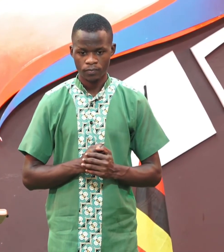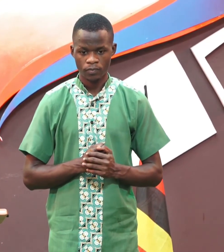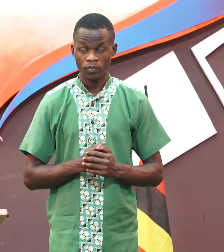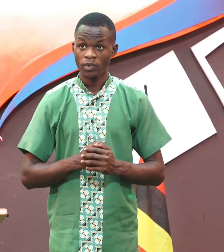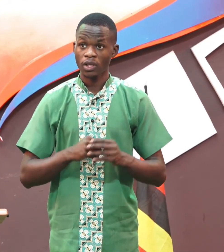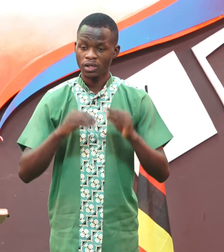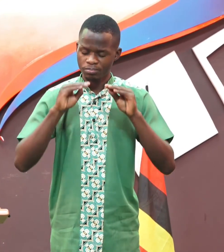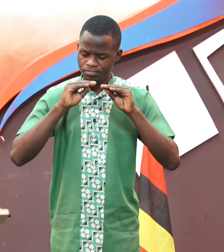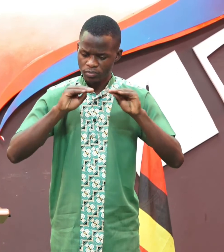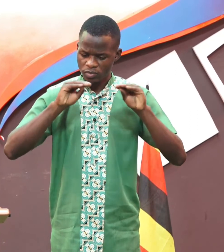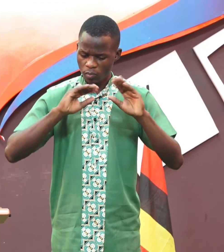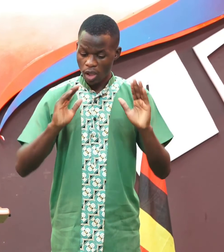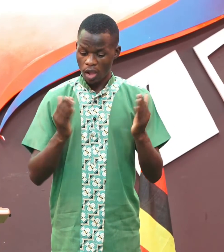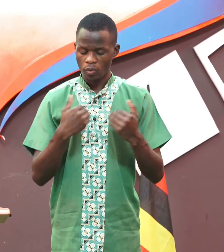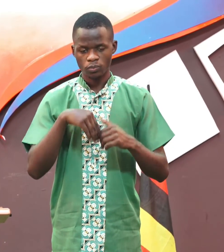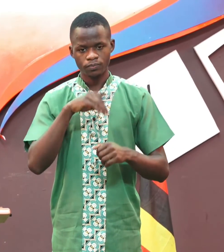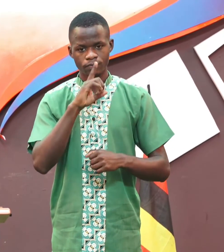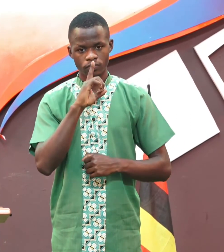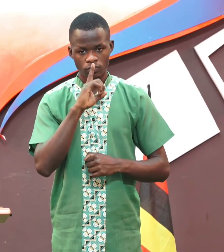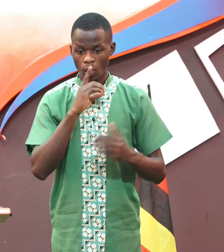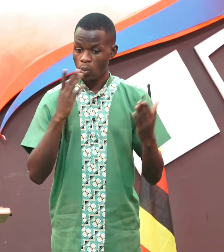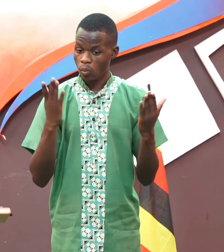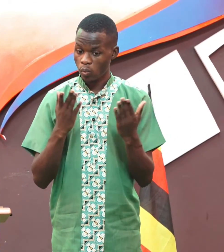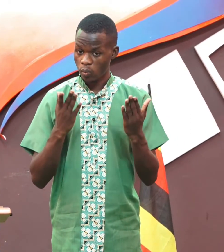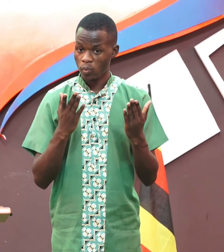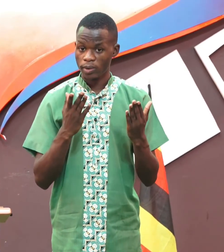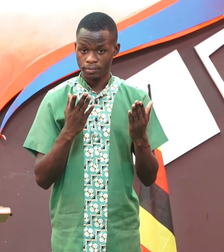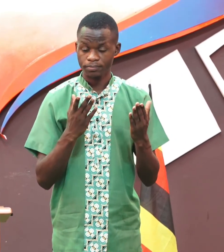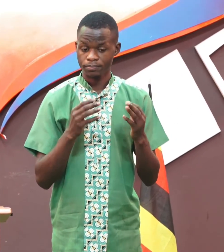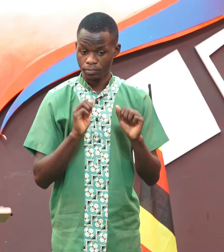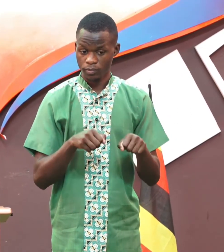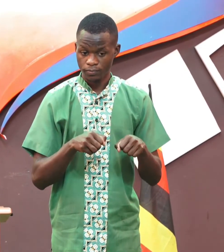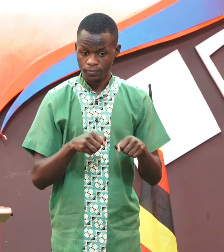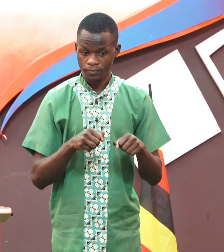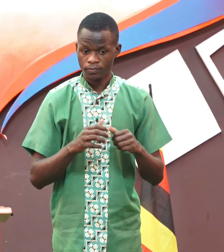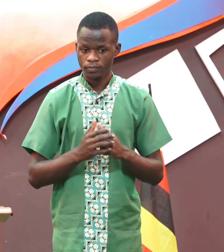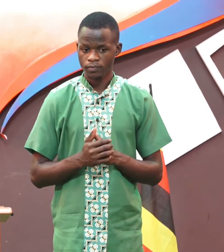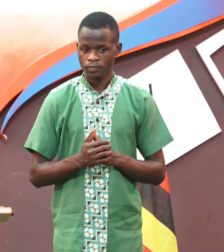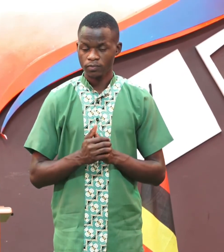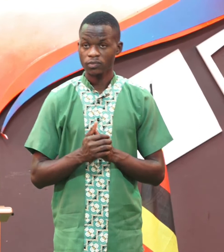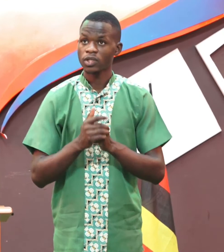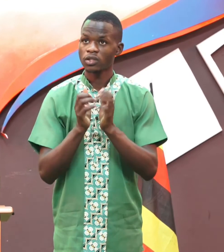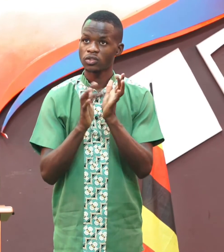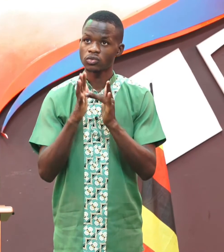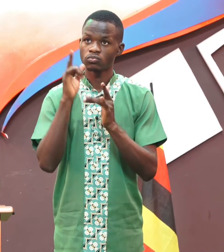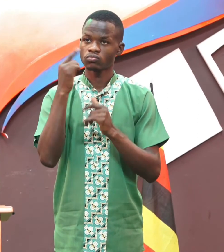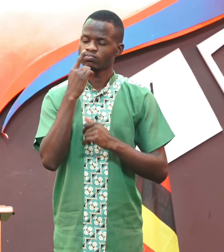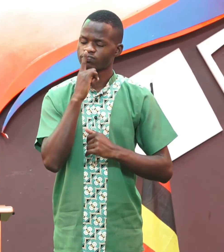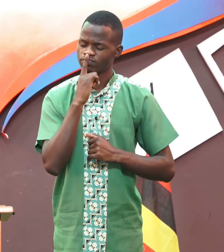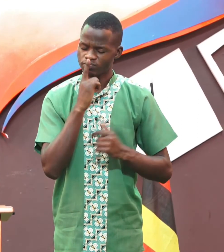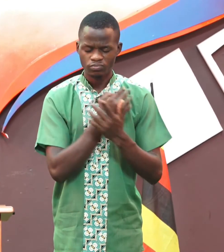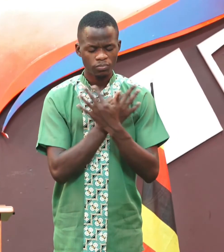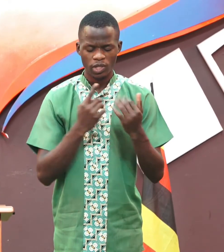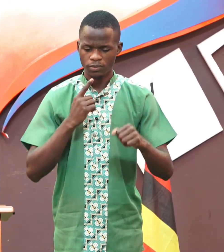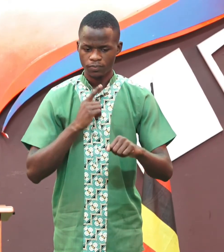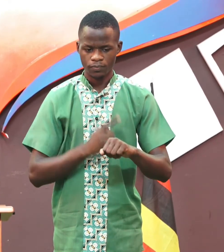Tuyigirize okusirika. Teach us to be silent. Which it takes okusirika. Wherever we are required to yes, be silent. Wasirika nga emirundi mingi. Many